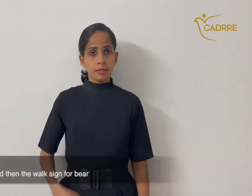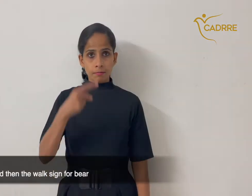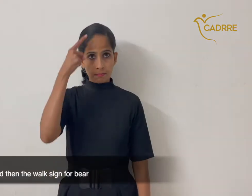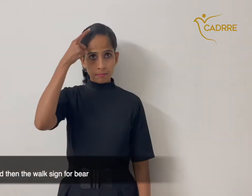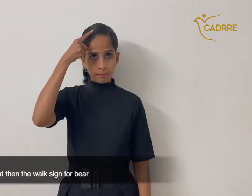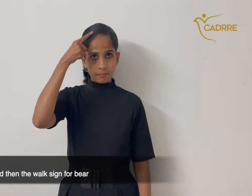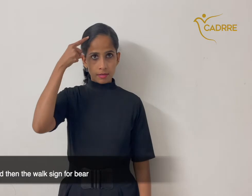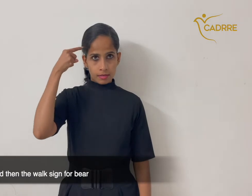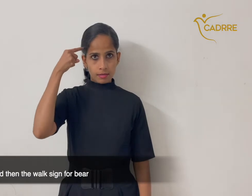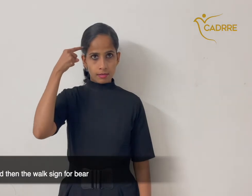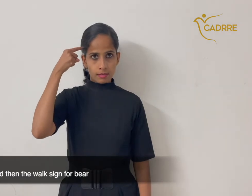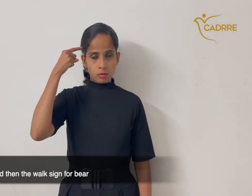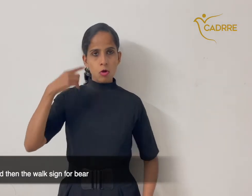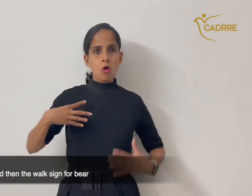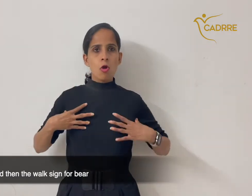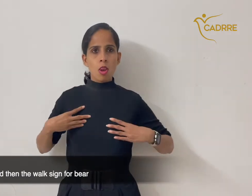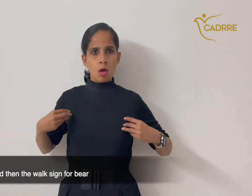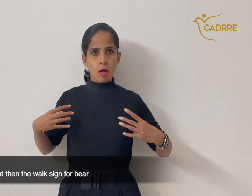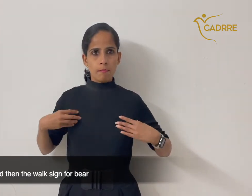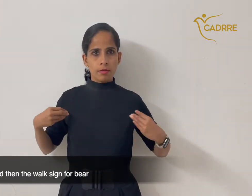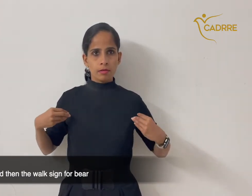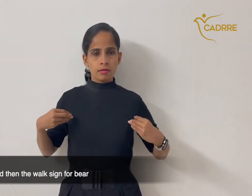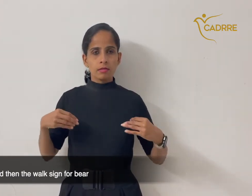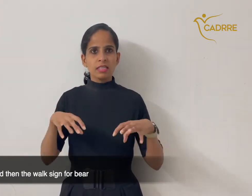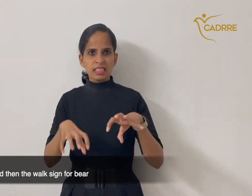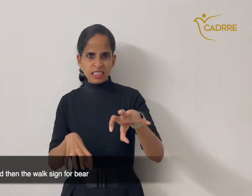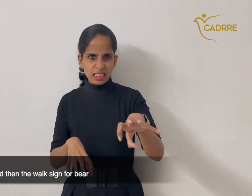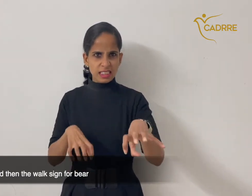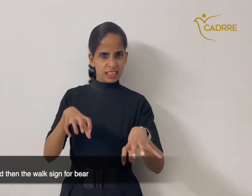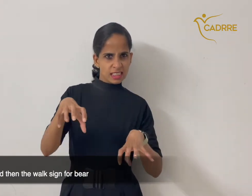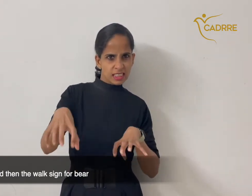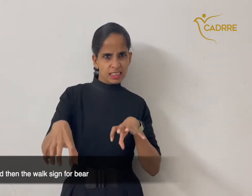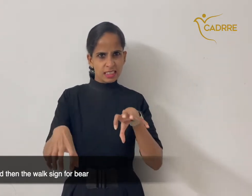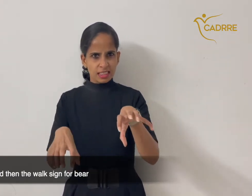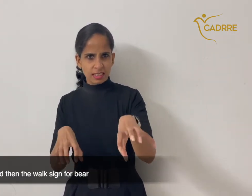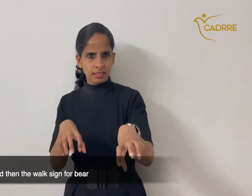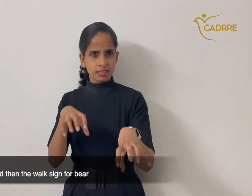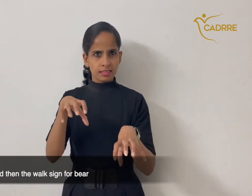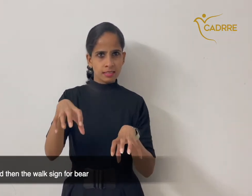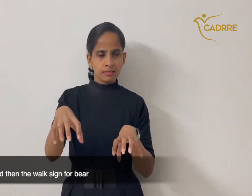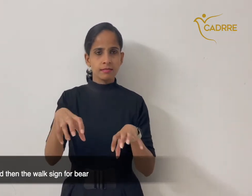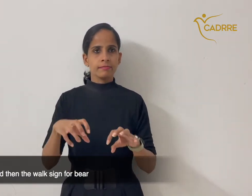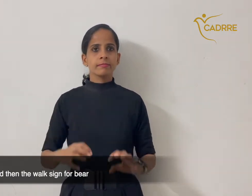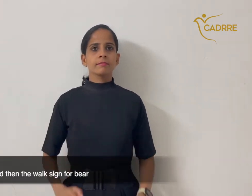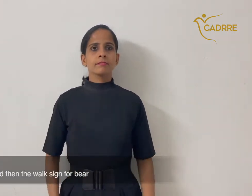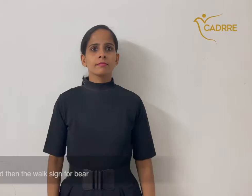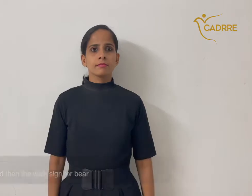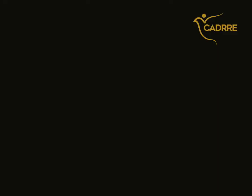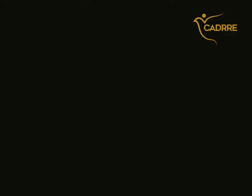Bear, black and hair, and the walk sign for bear.